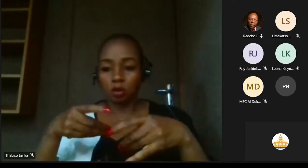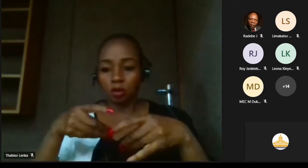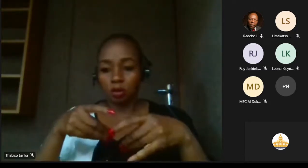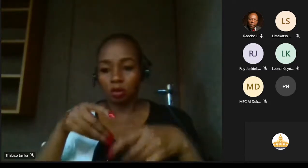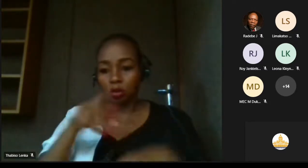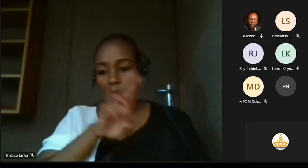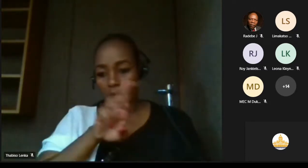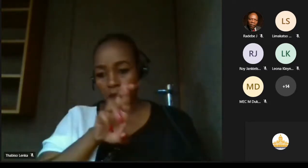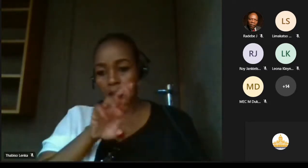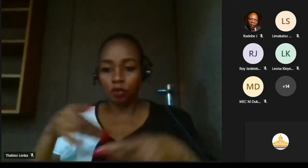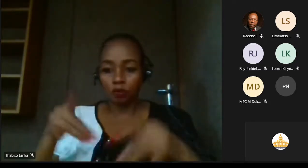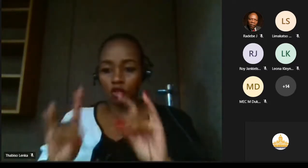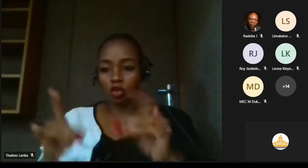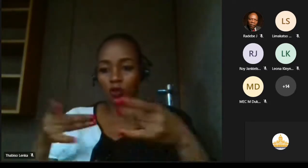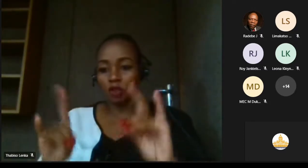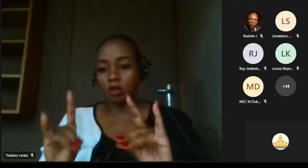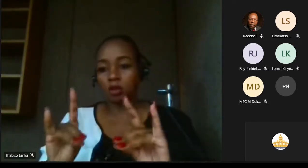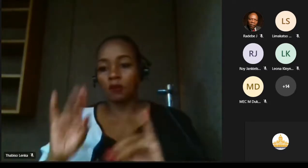Thank you,